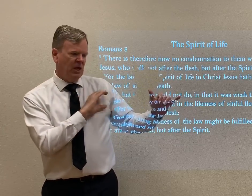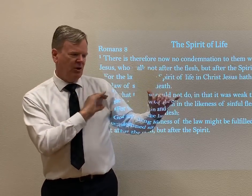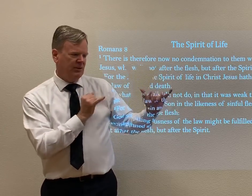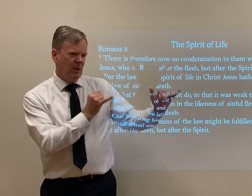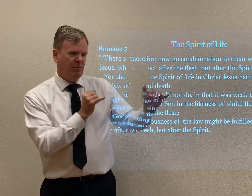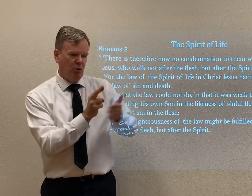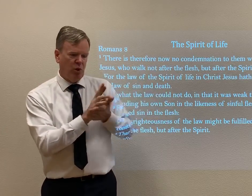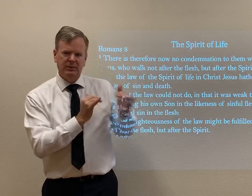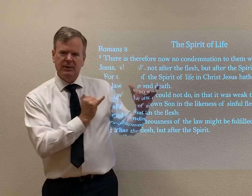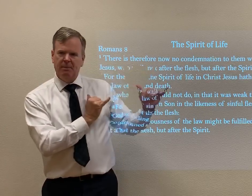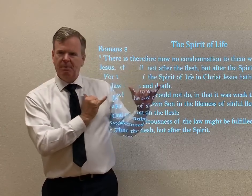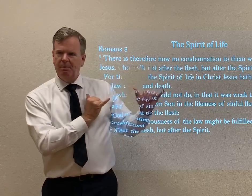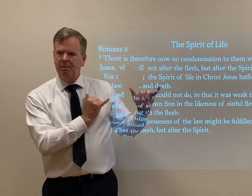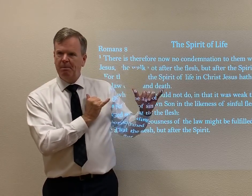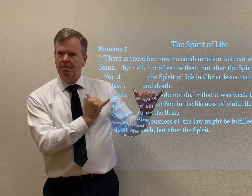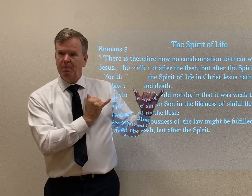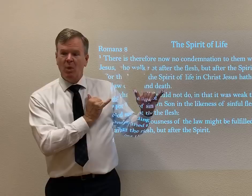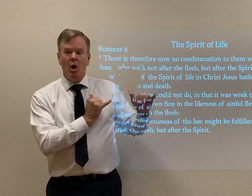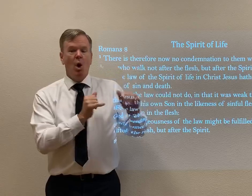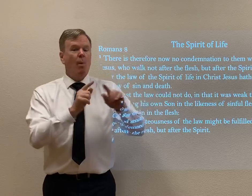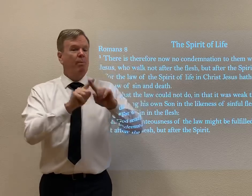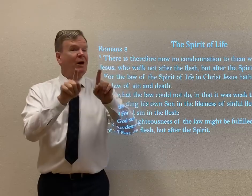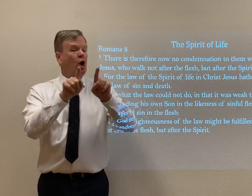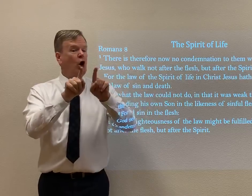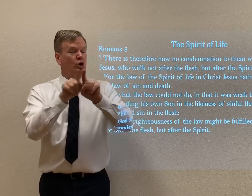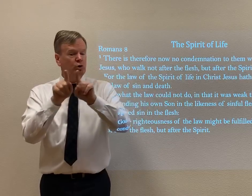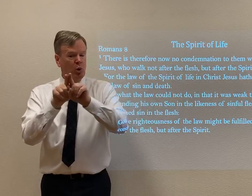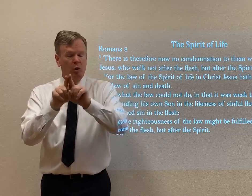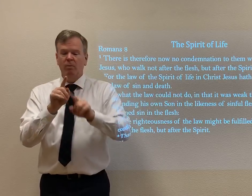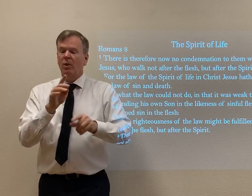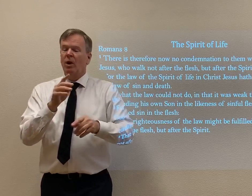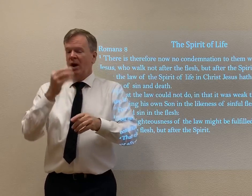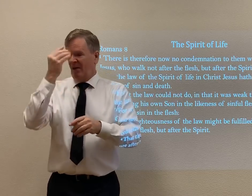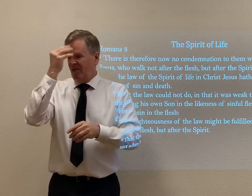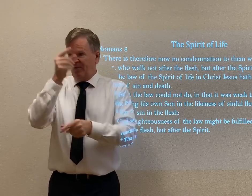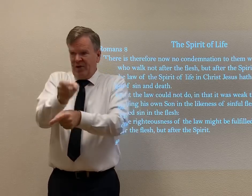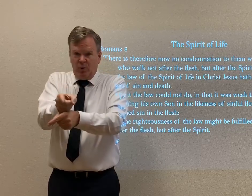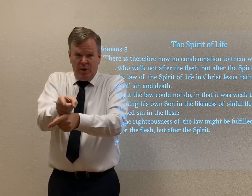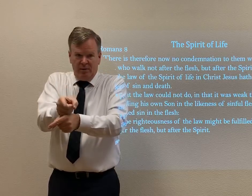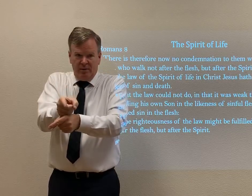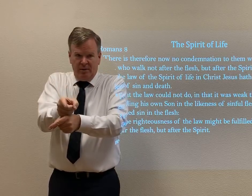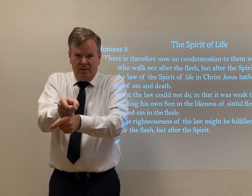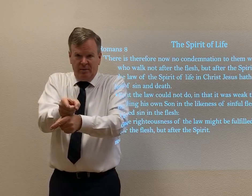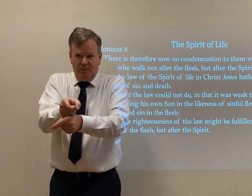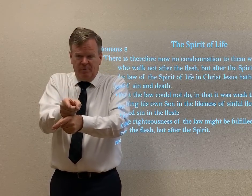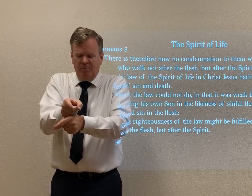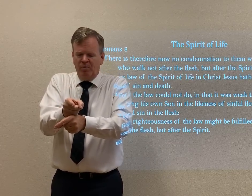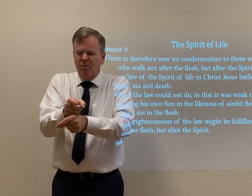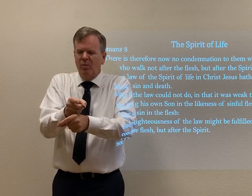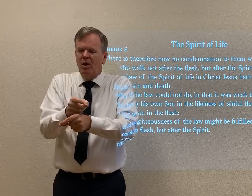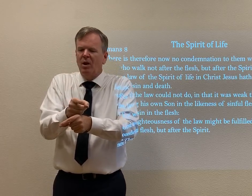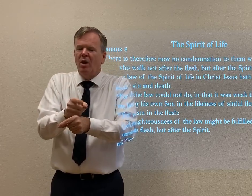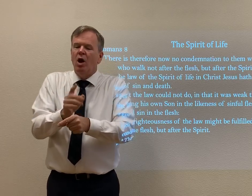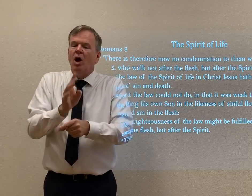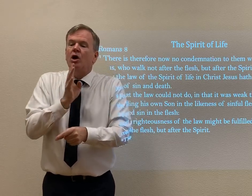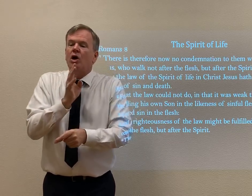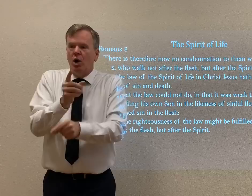be discouraging or offensive, right? We should be encouraging. But also, that means comes to our thoughts being right,